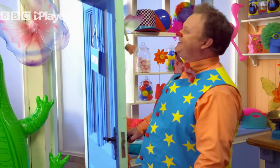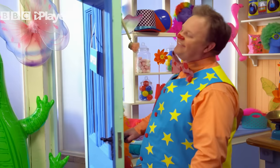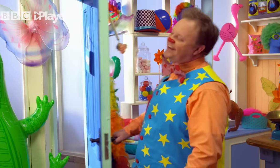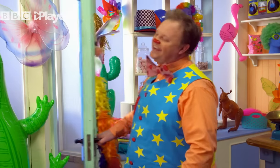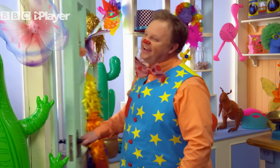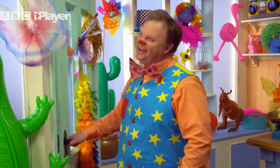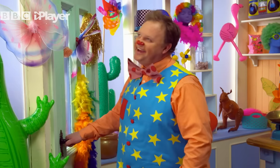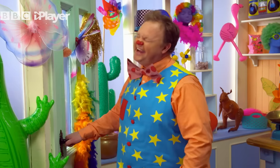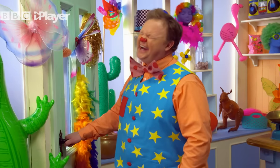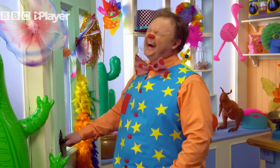Oh!